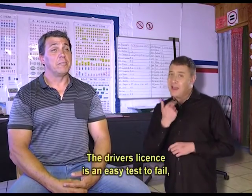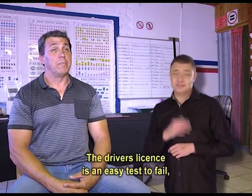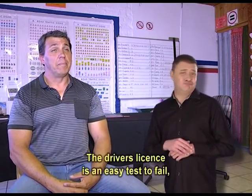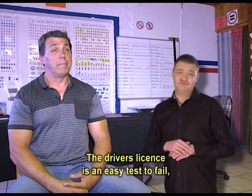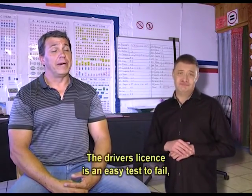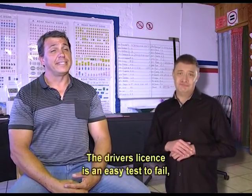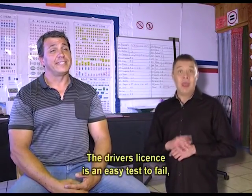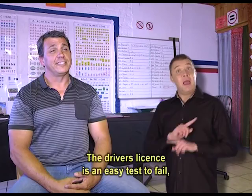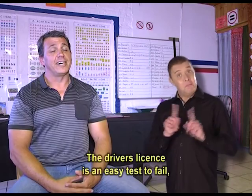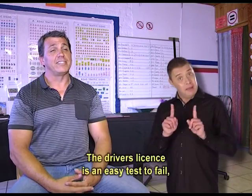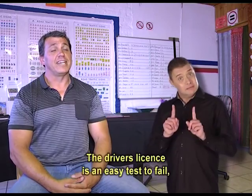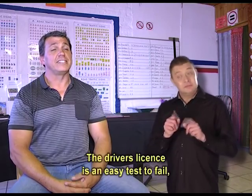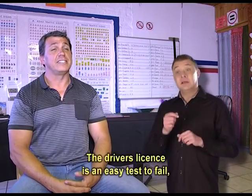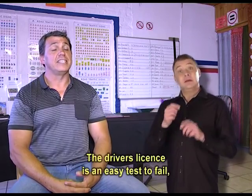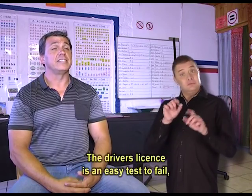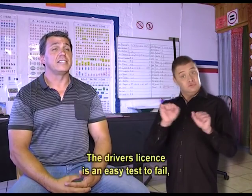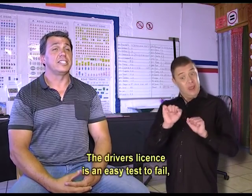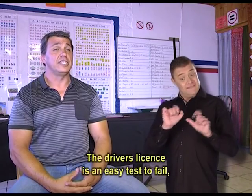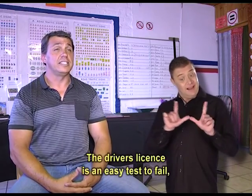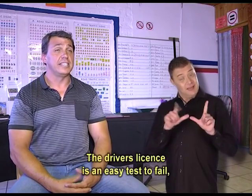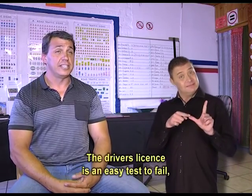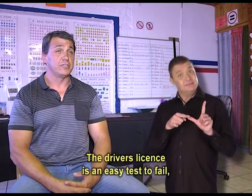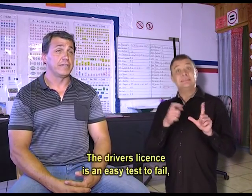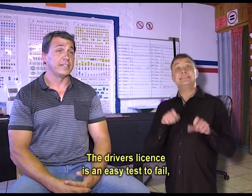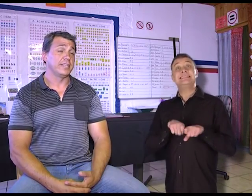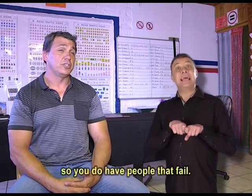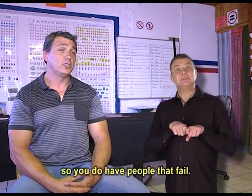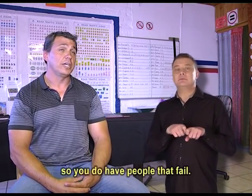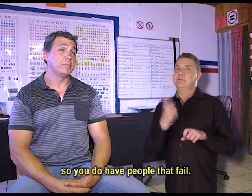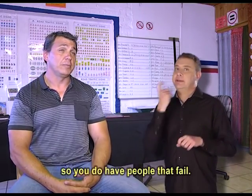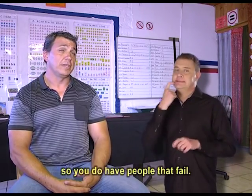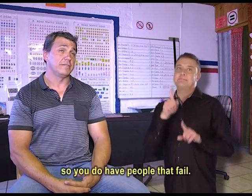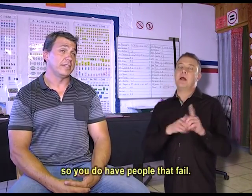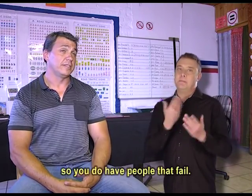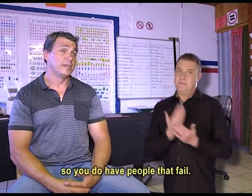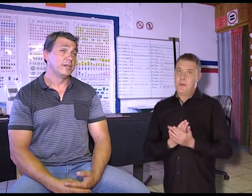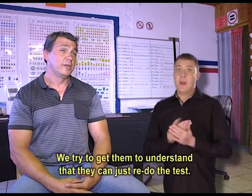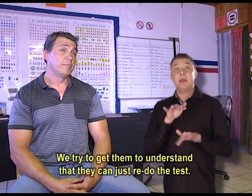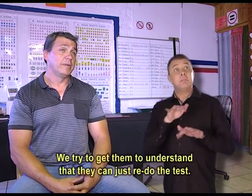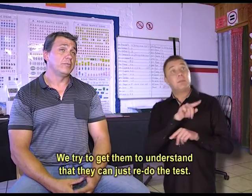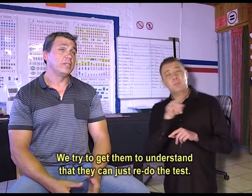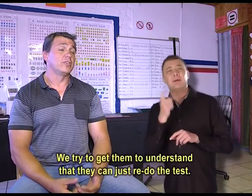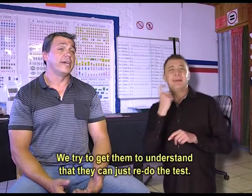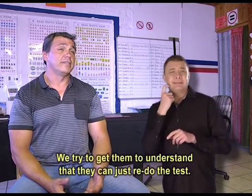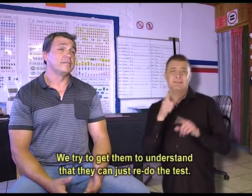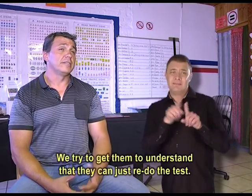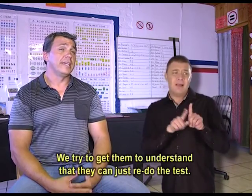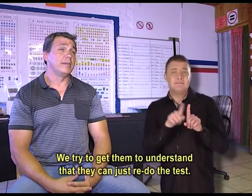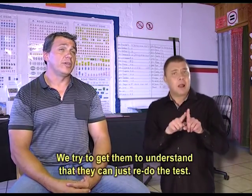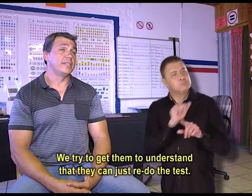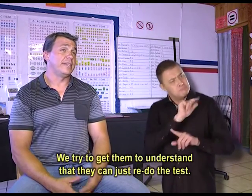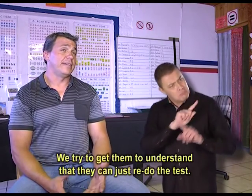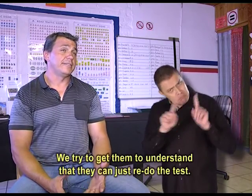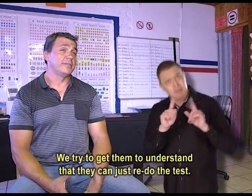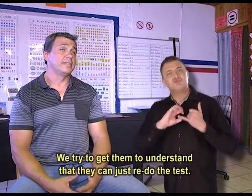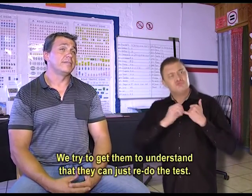nice, but the driver's license is such an easy test to fail that you do get people that fail. But we try and get